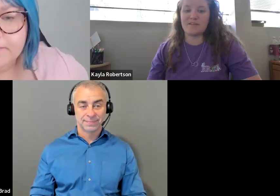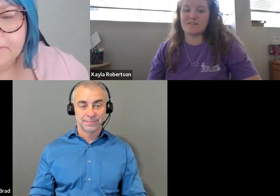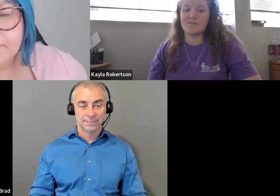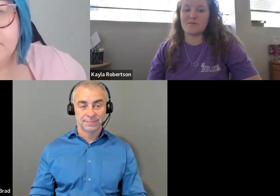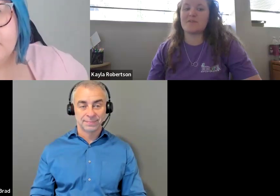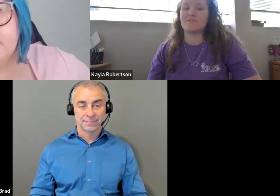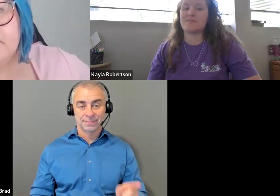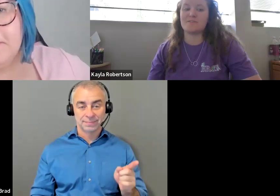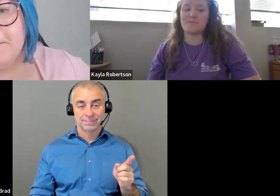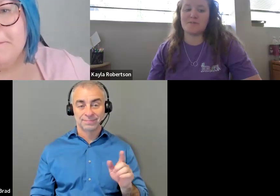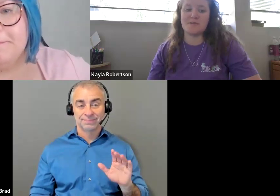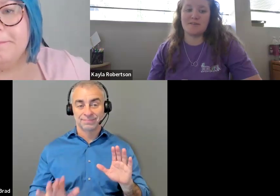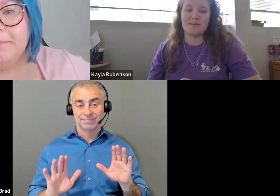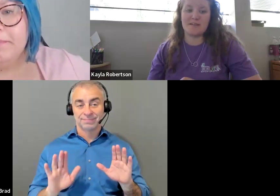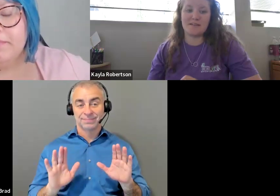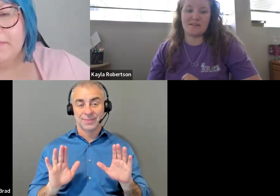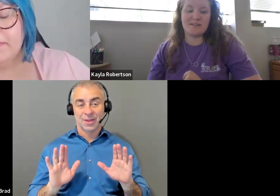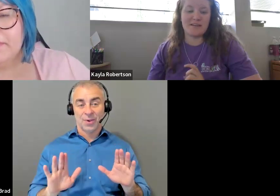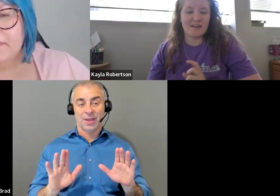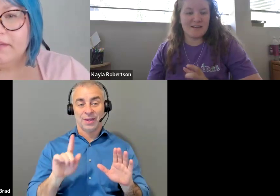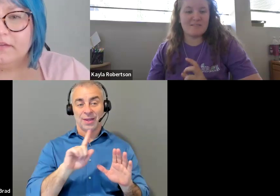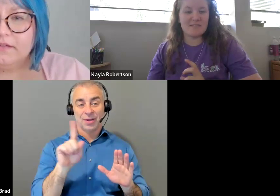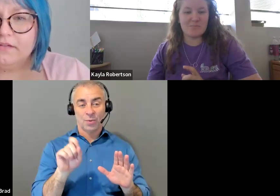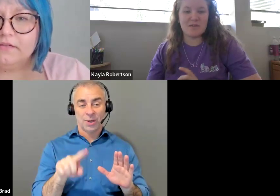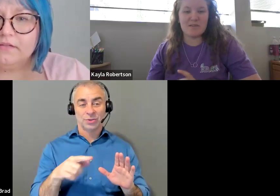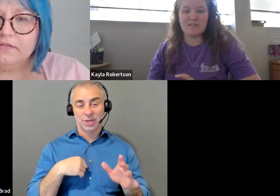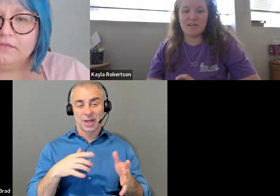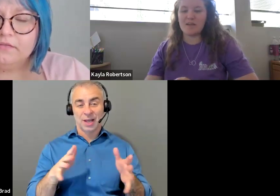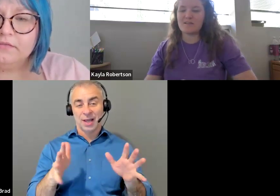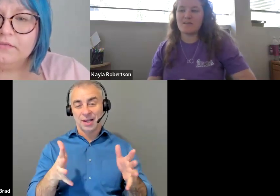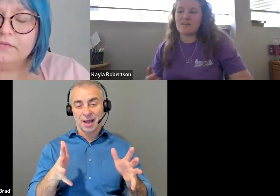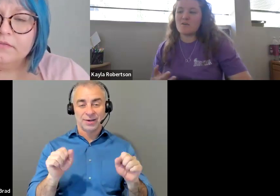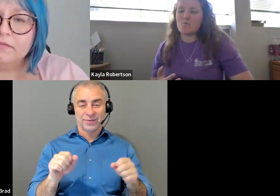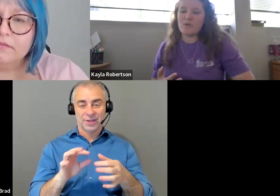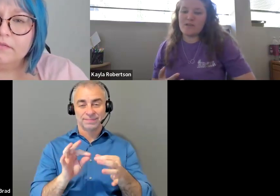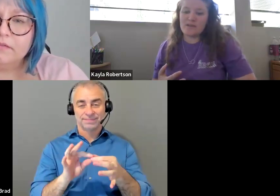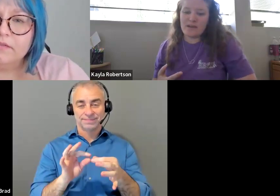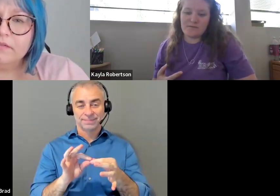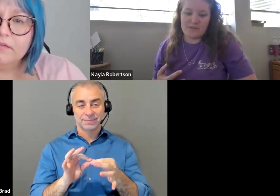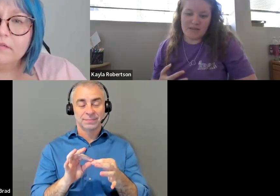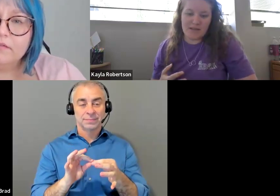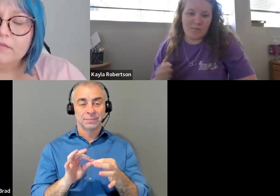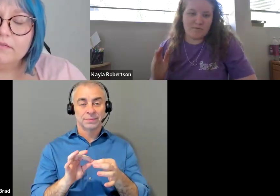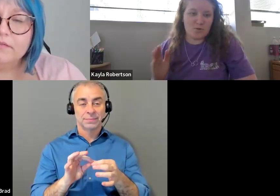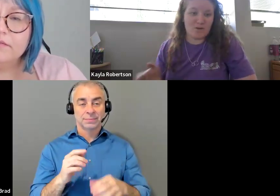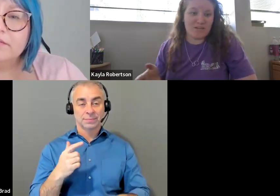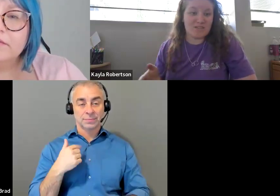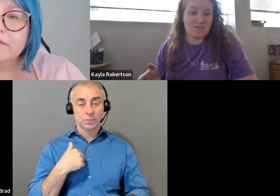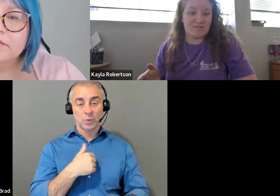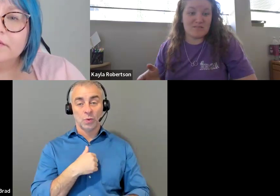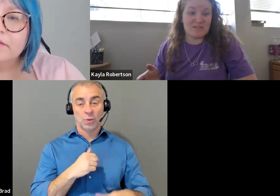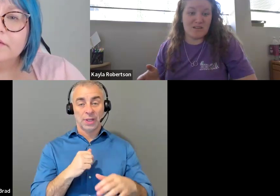That is a great question, Jordan. And I can kind of speak to that. We have a cap of